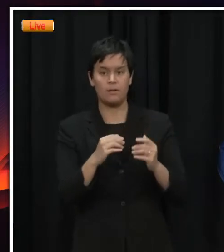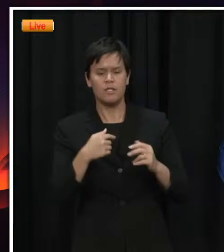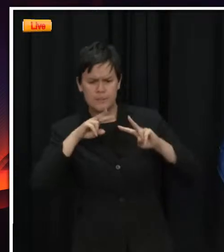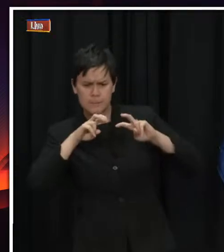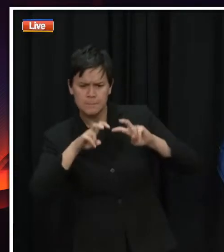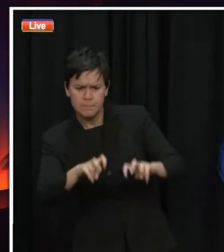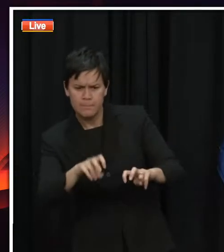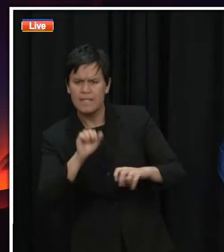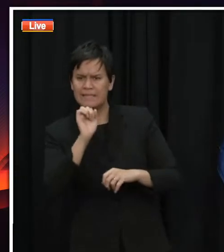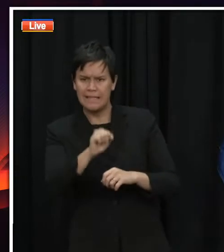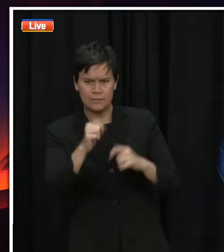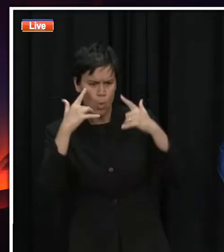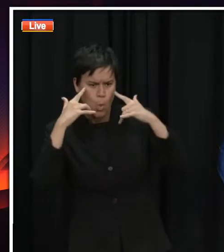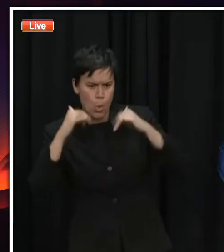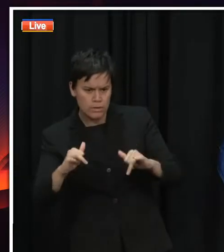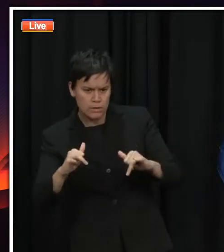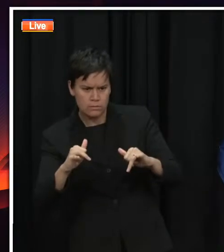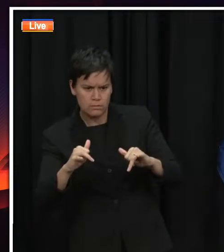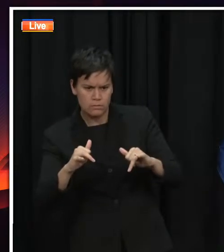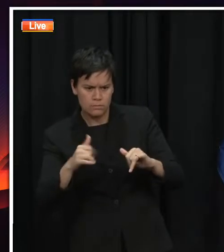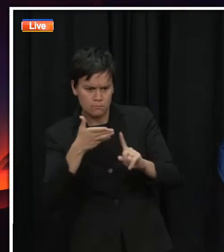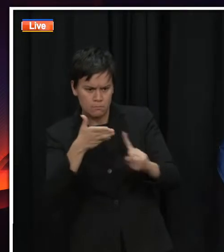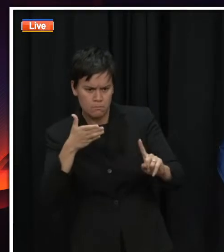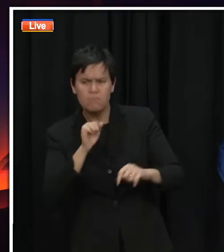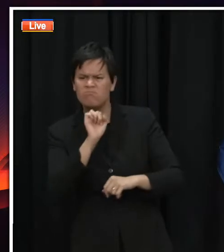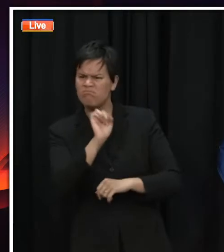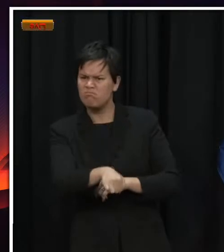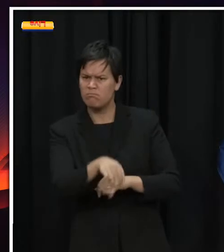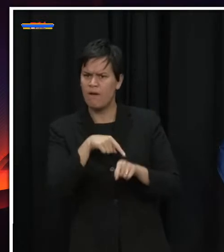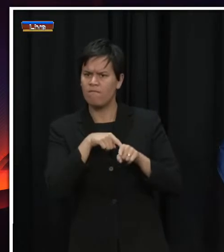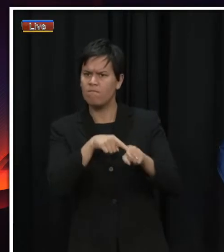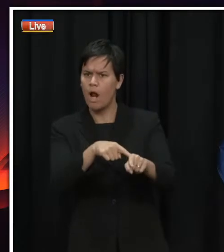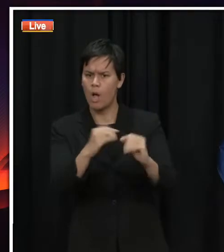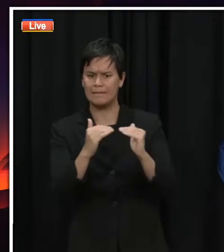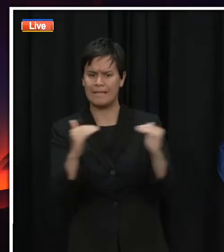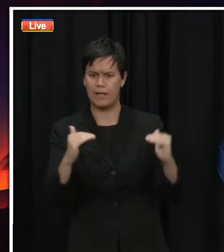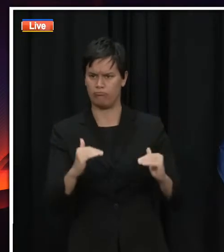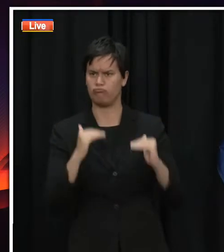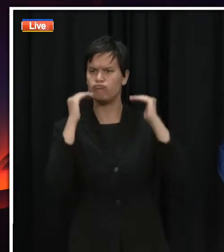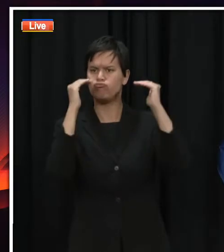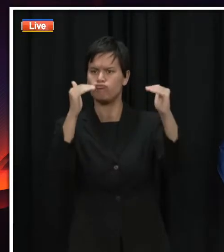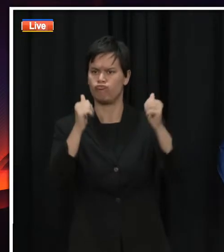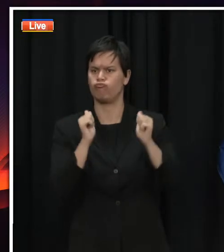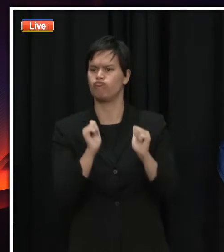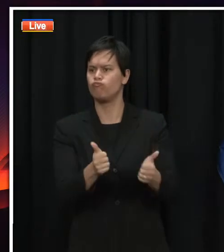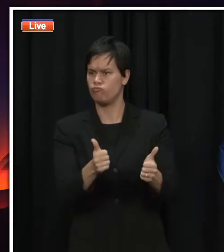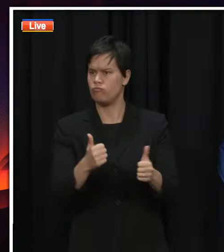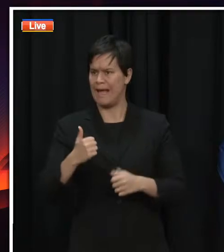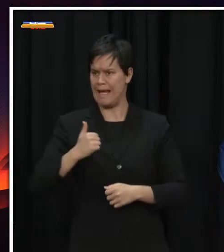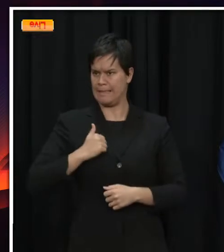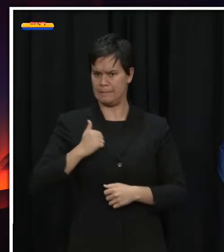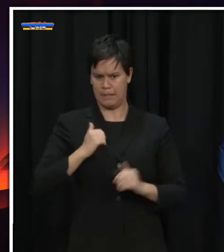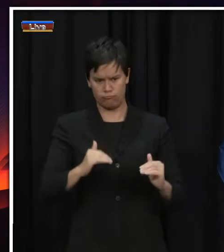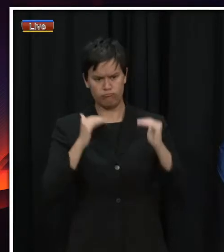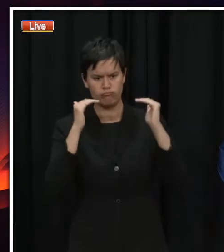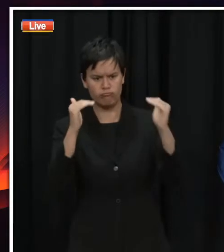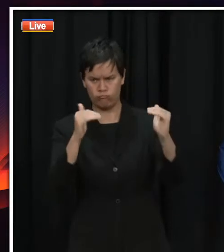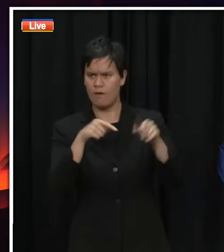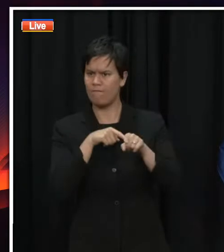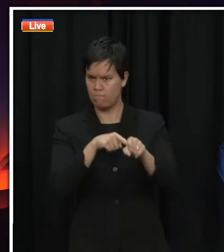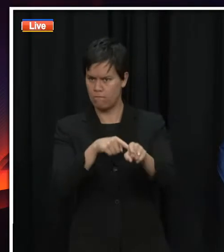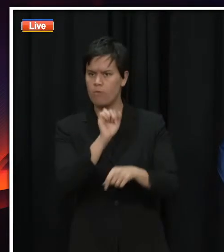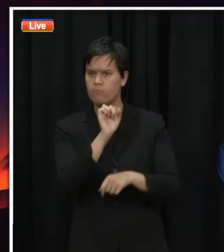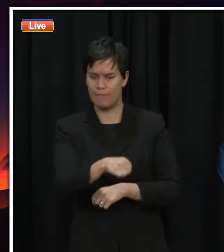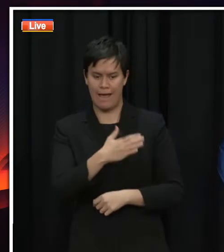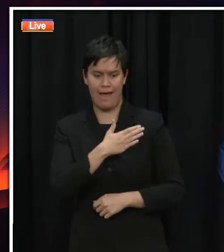IPC audit identified that the practices there were very much in commensurate with what we would expect in relation to the health